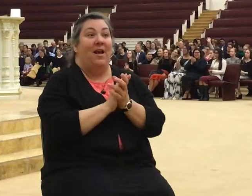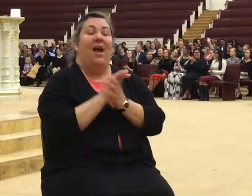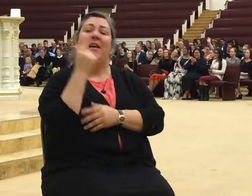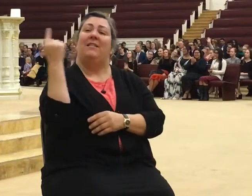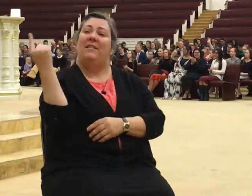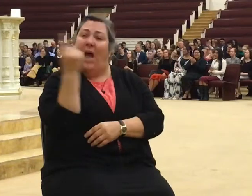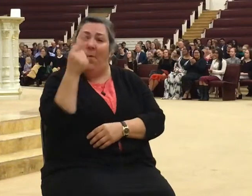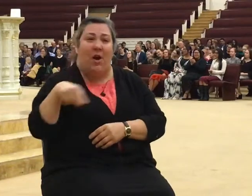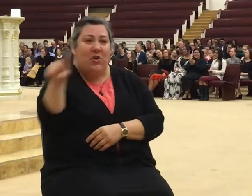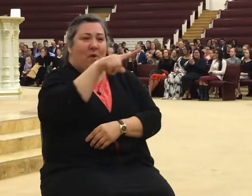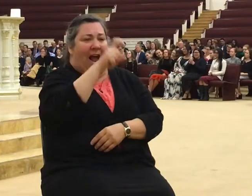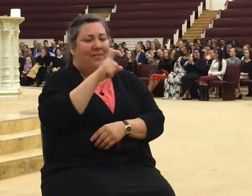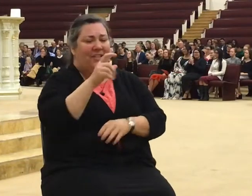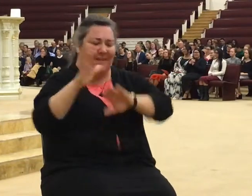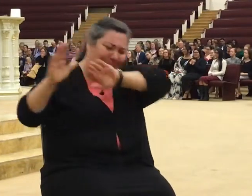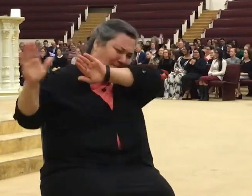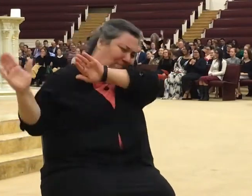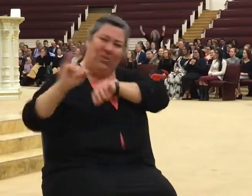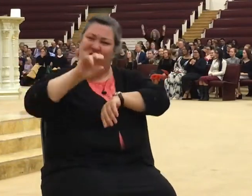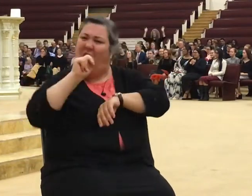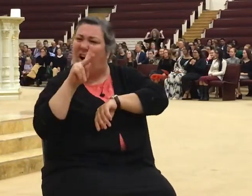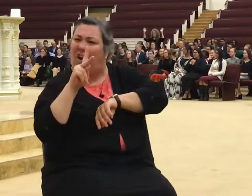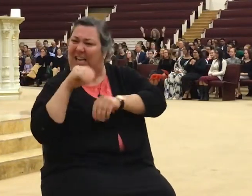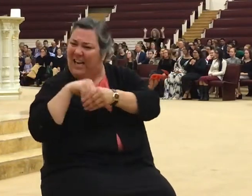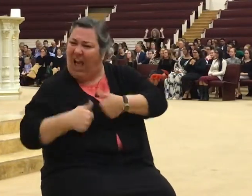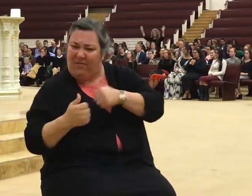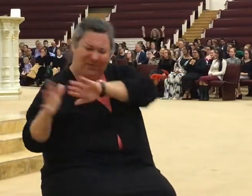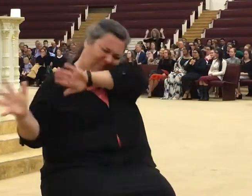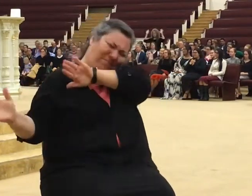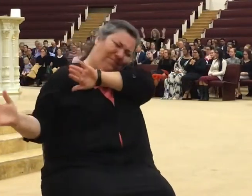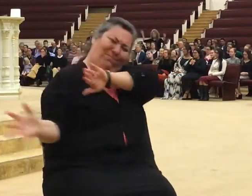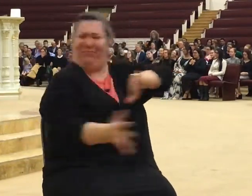Somewhere we got to get past all that junk.